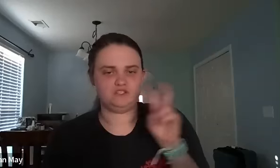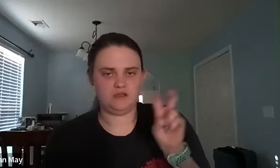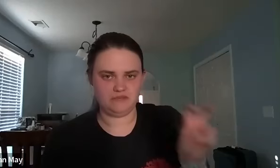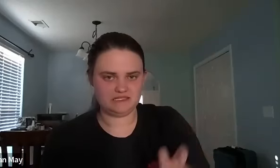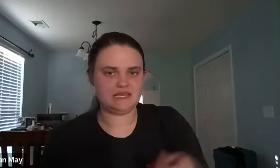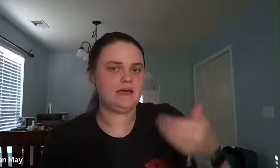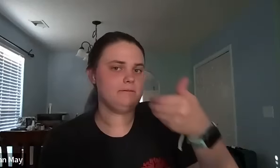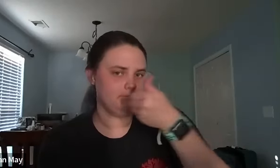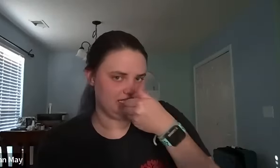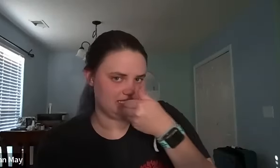we have pizza, pizza.